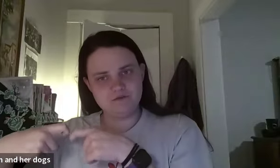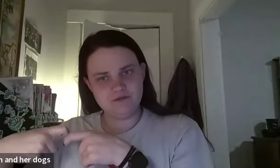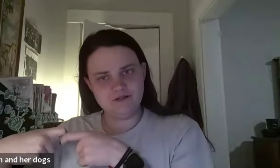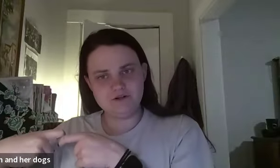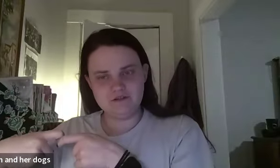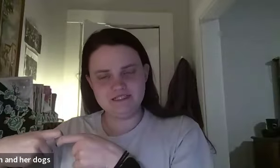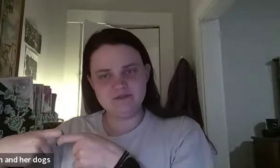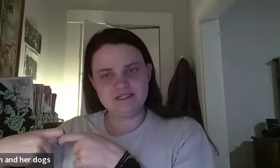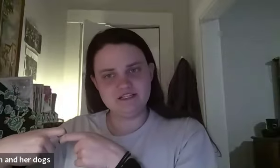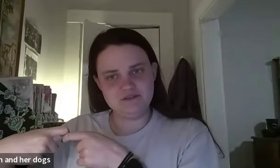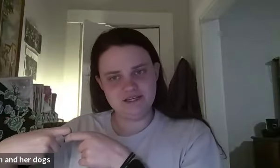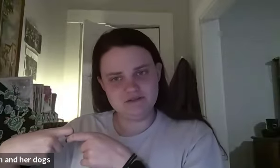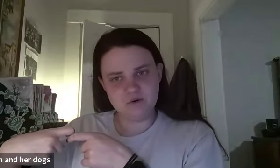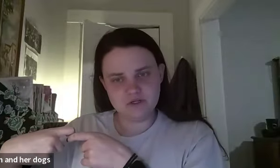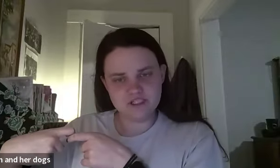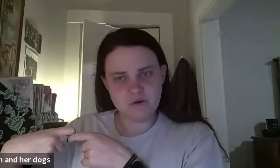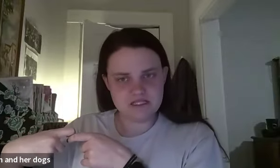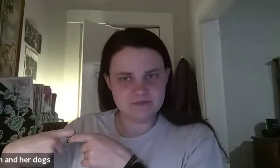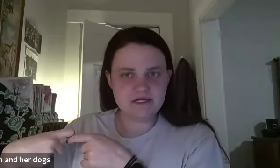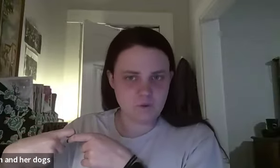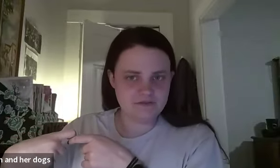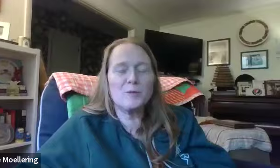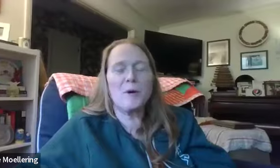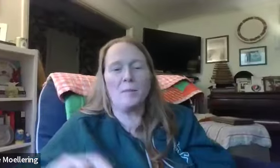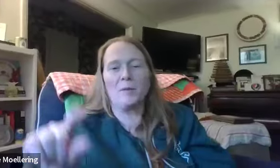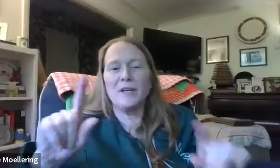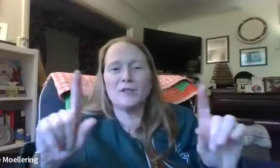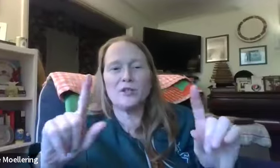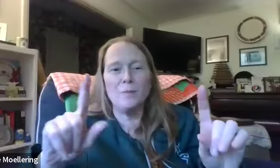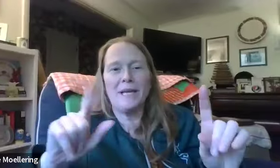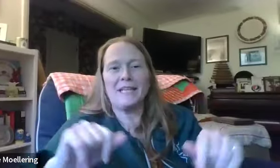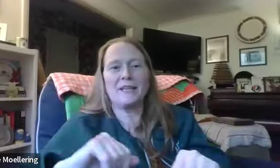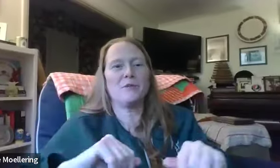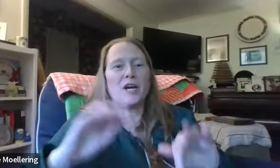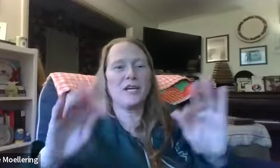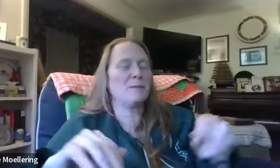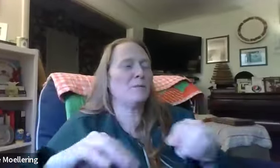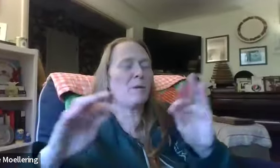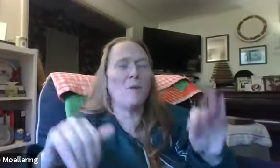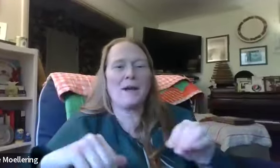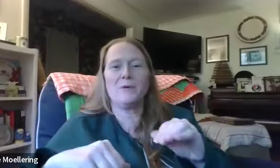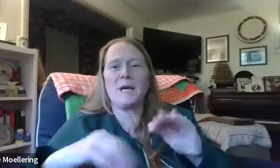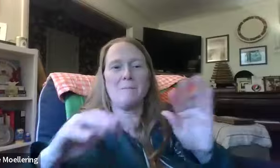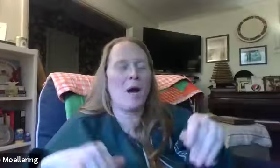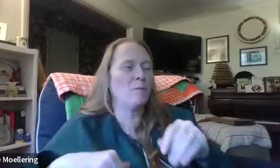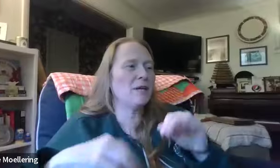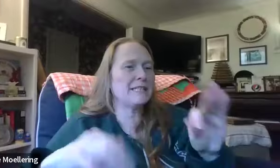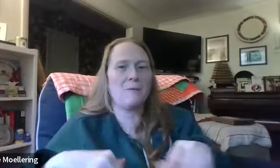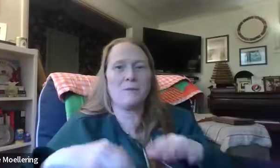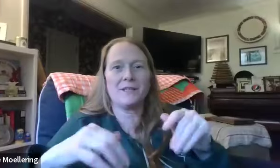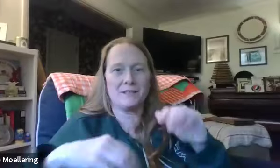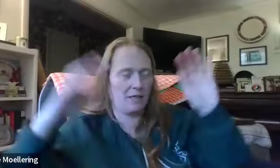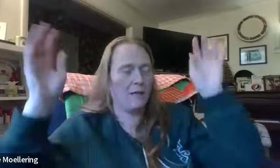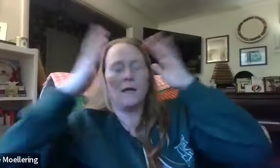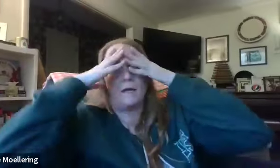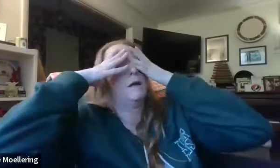real quick on our list because I do think it's important to know husband and Here's the wife. problem. There are too many. Like we got husband, we got wife, we got mom, we got dad. It's like,